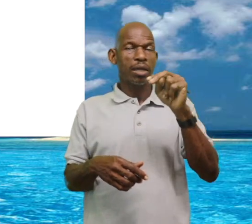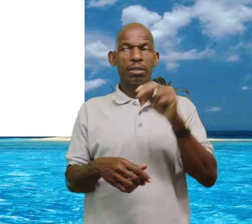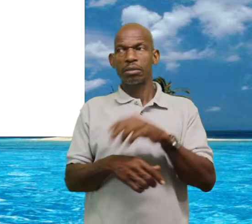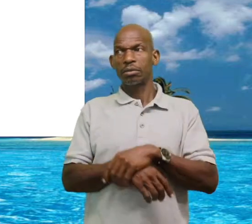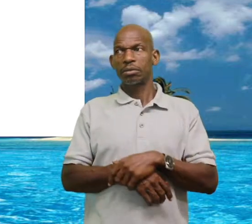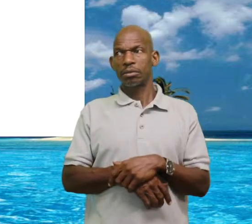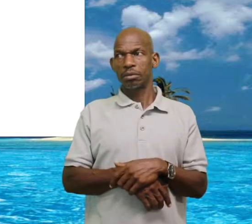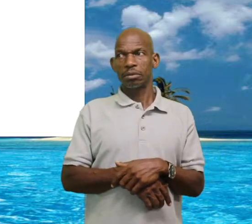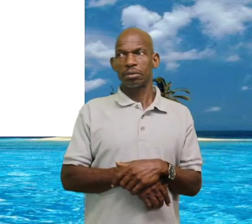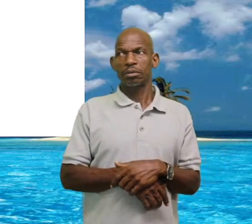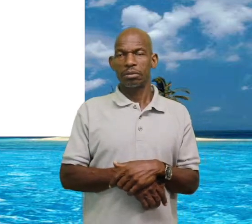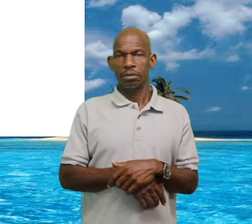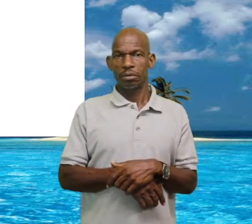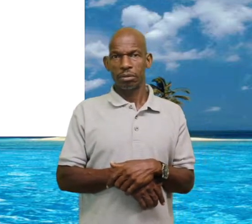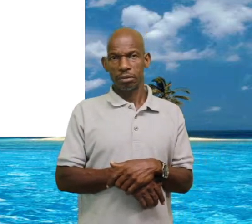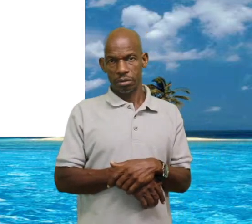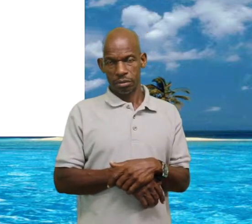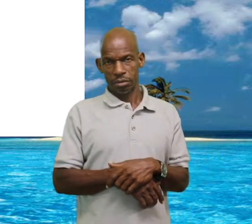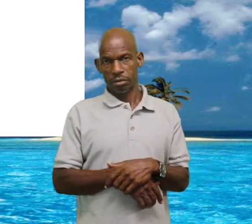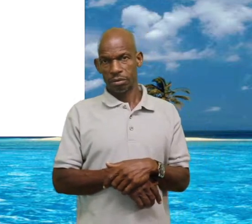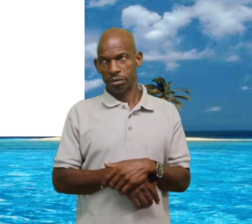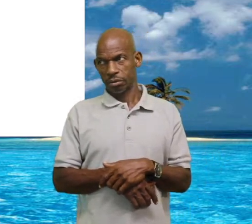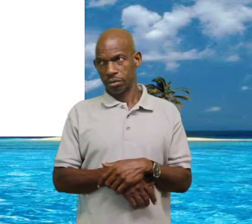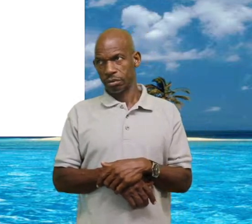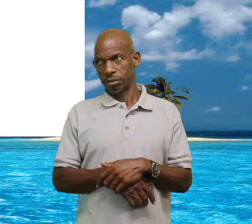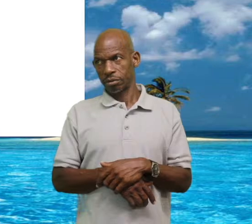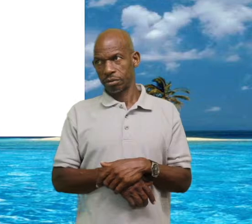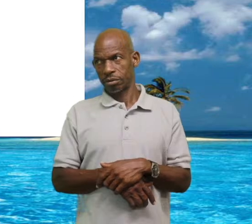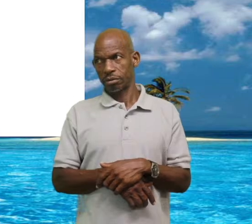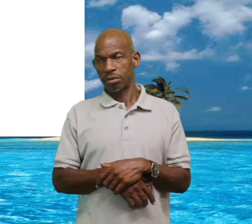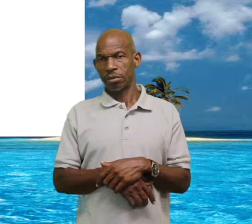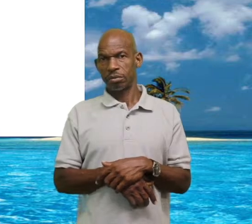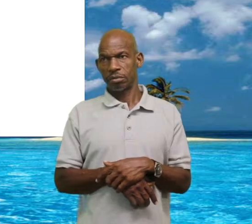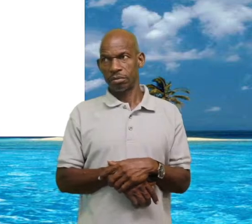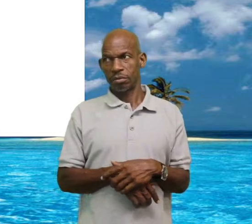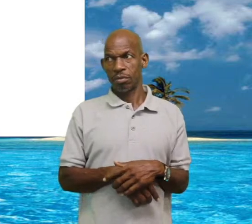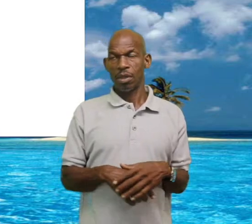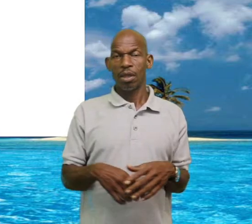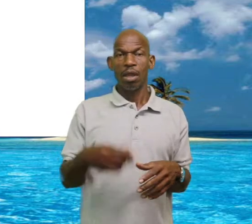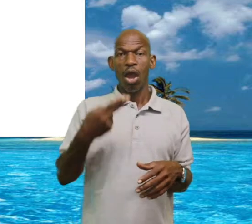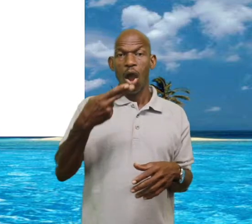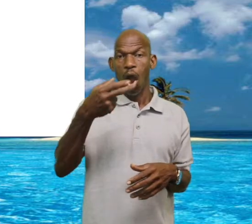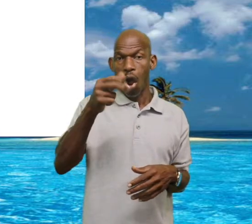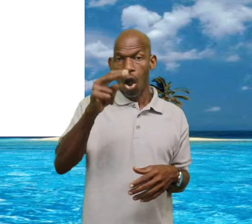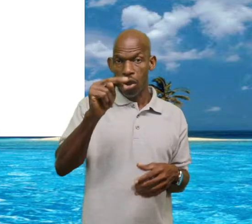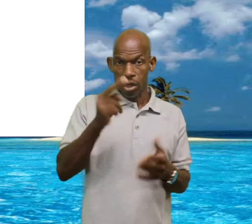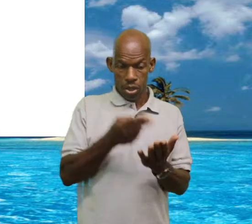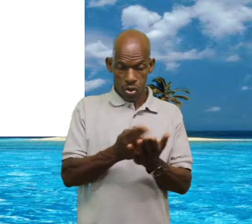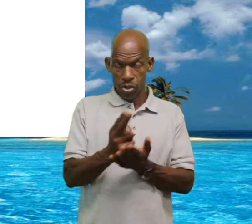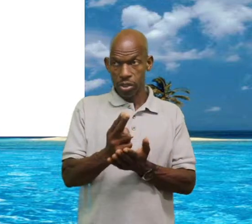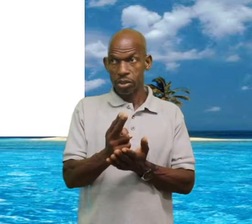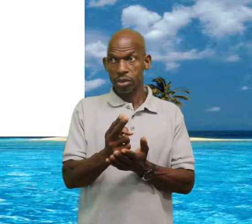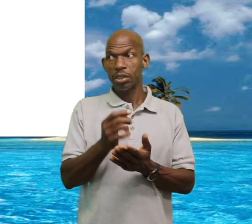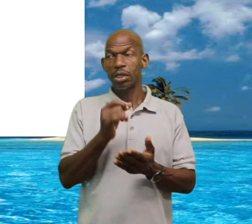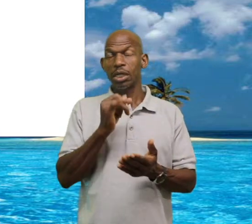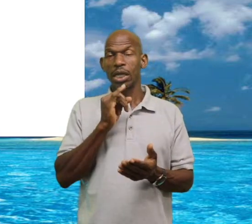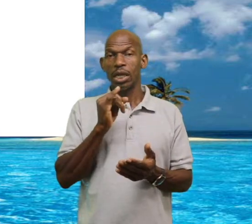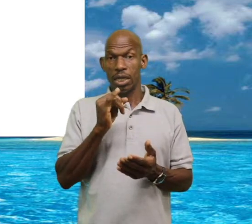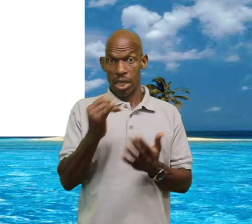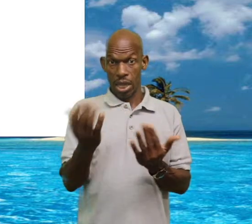because honest is an adjective that can be, when you put, whether it is a noun or, I want you to see that this is a noun,